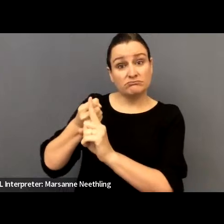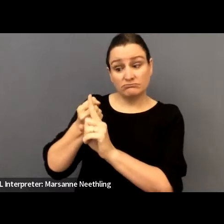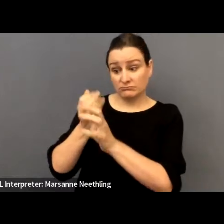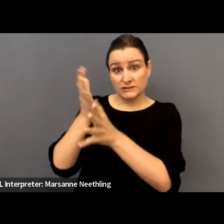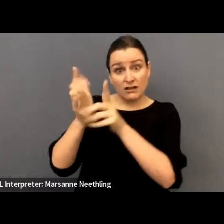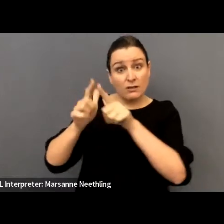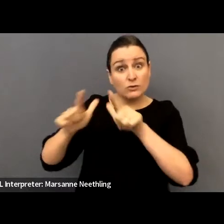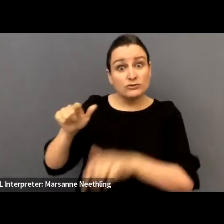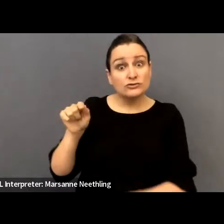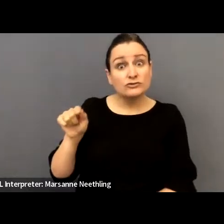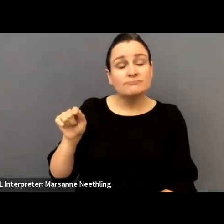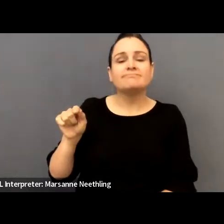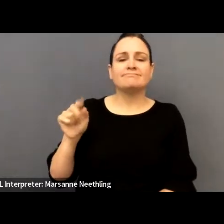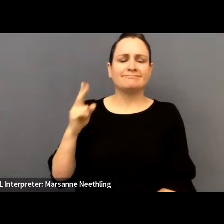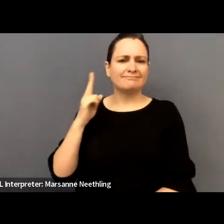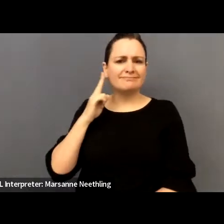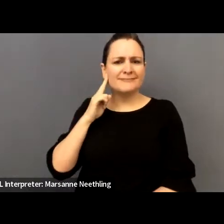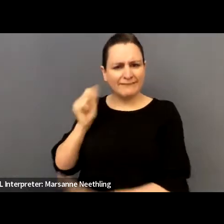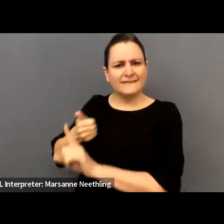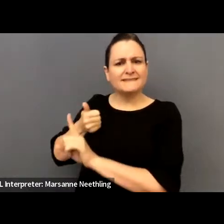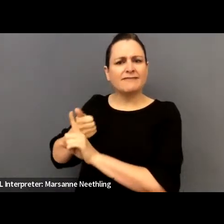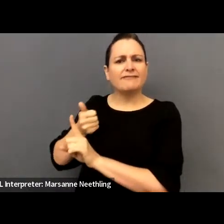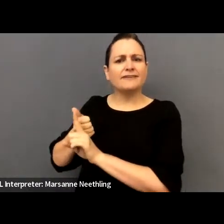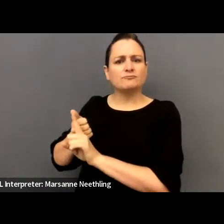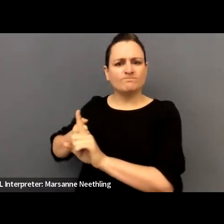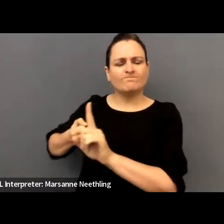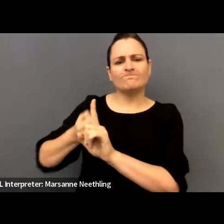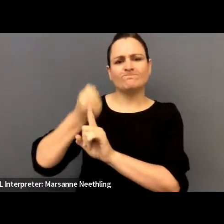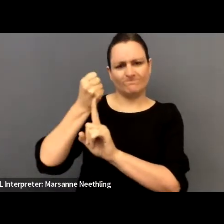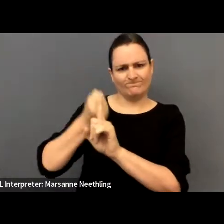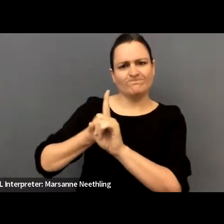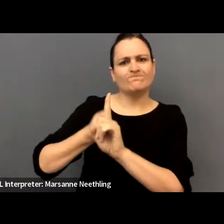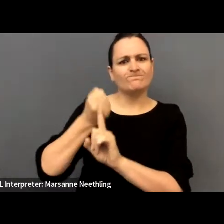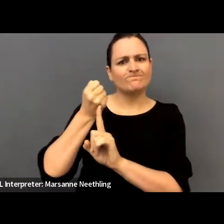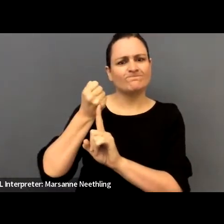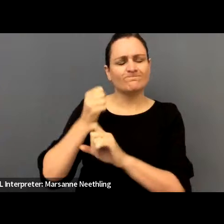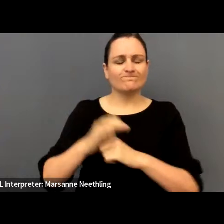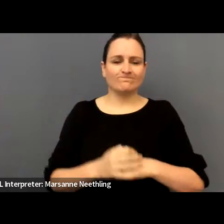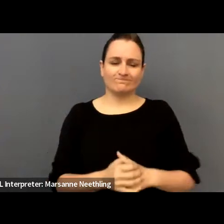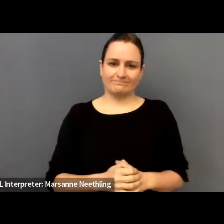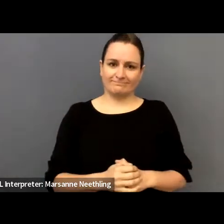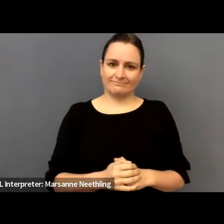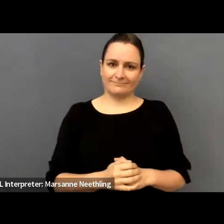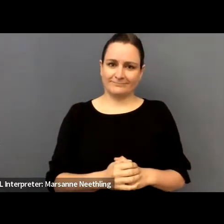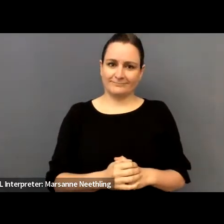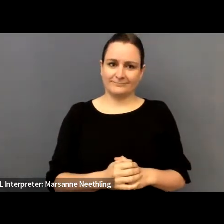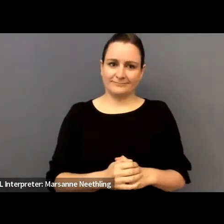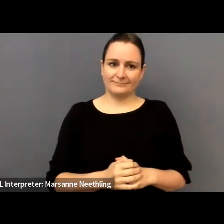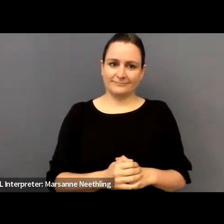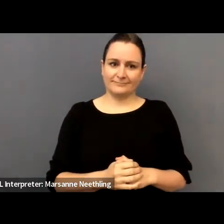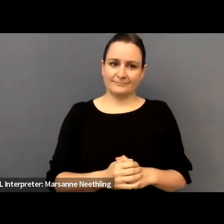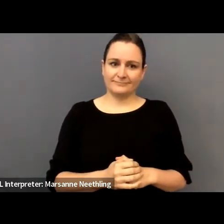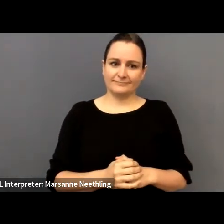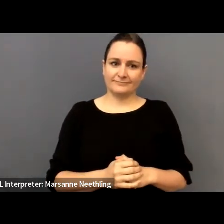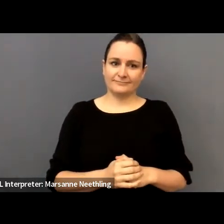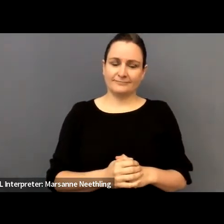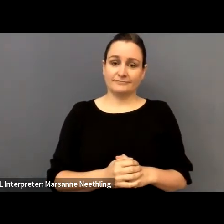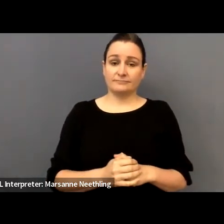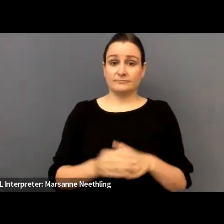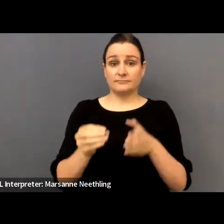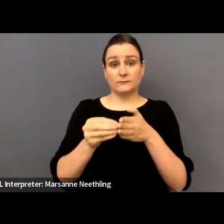Mandla, in his introduction, mentioned the driving motto of the student